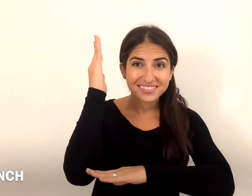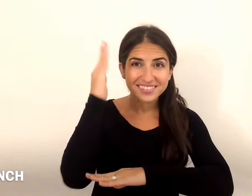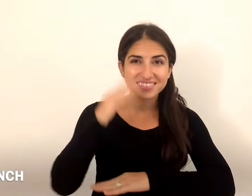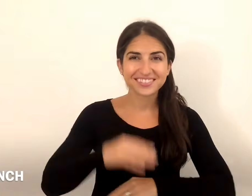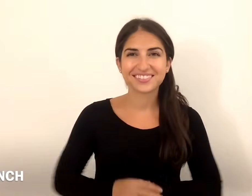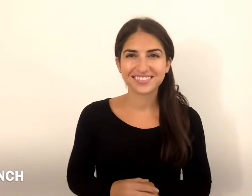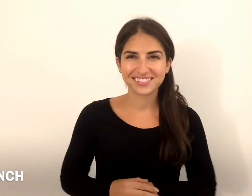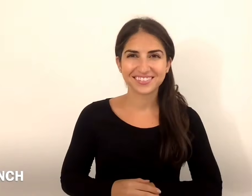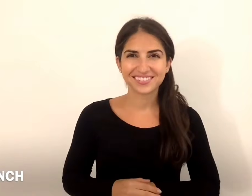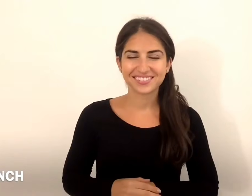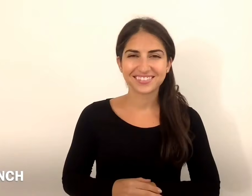lunch,